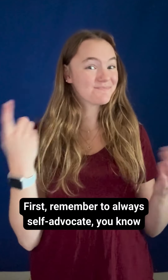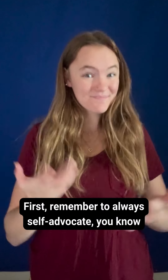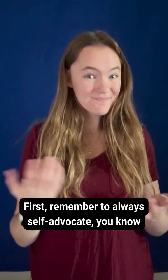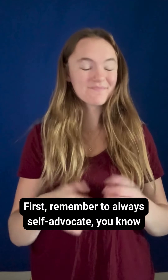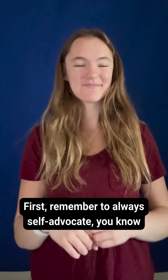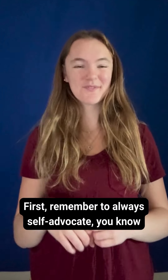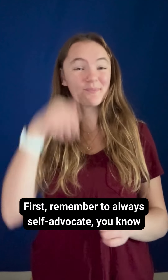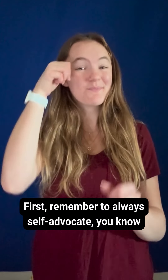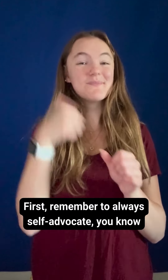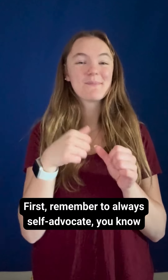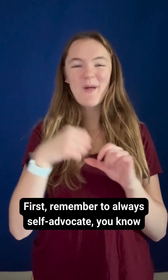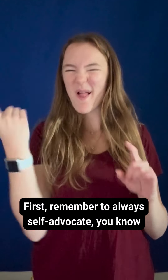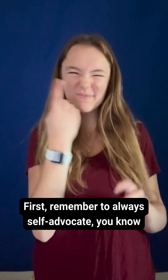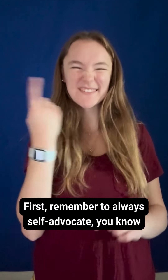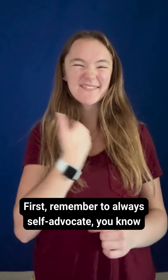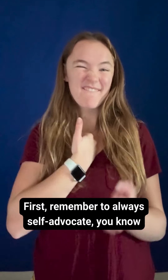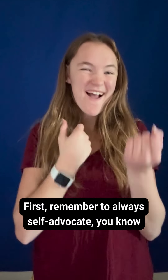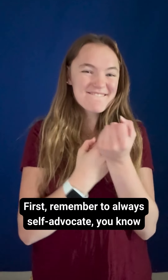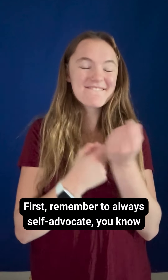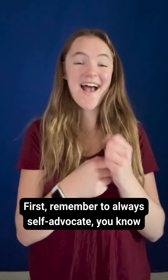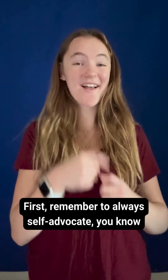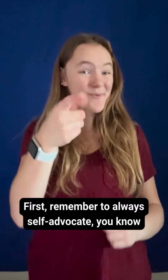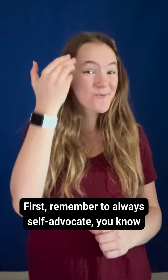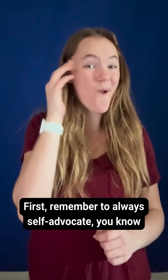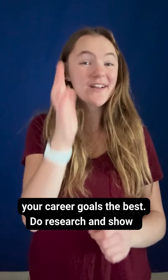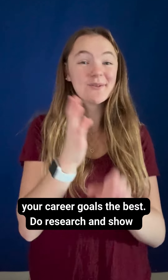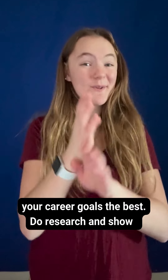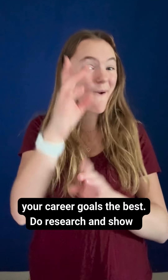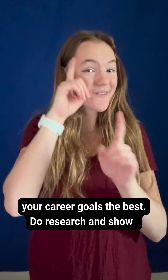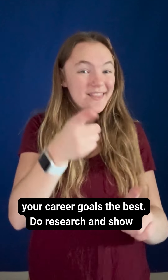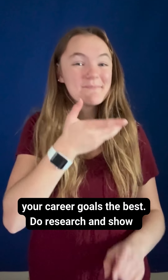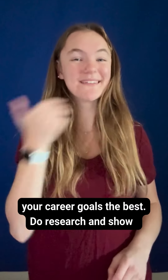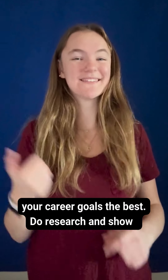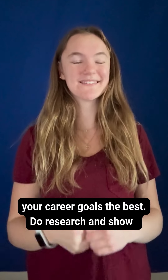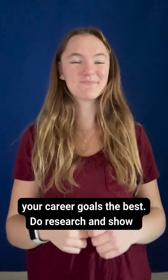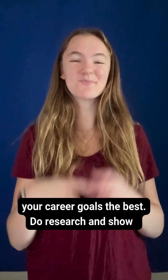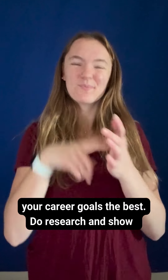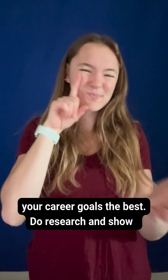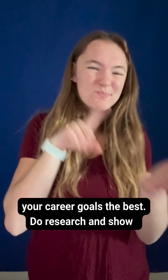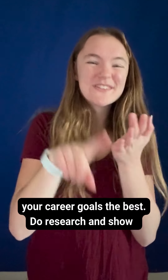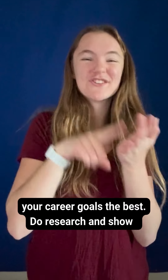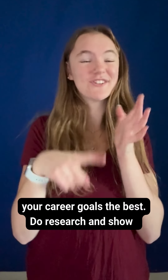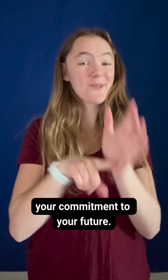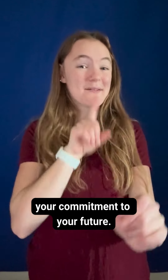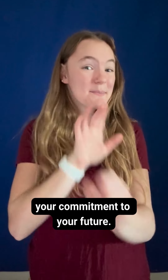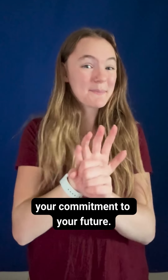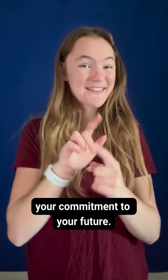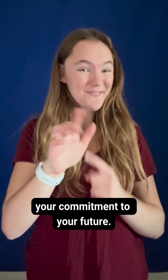remember to always self-advocate. You know your career goals the best. Do your research and show your commitment to